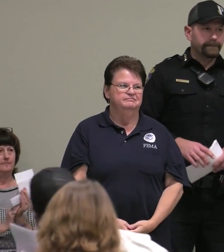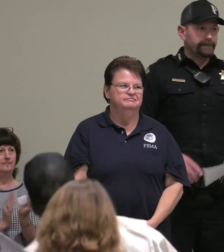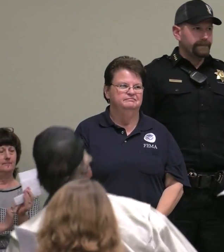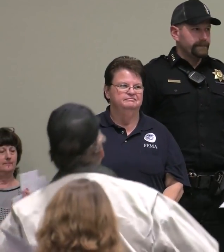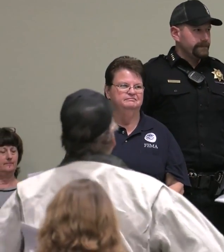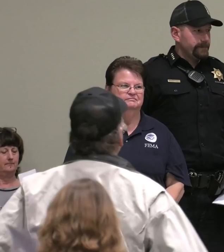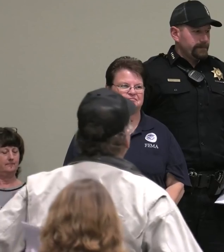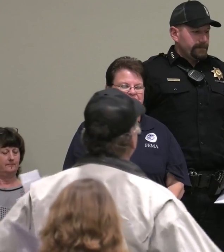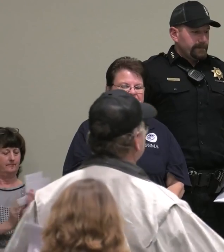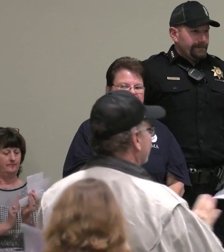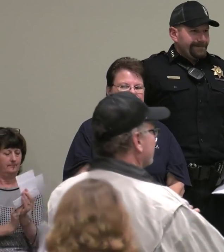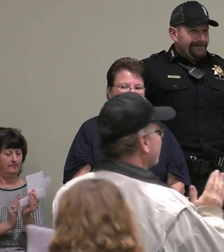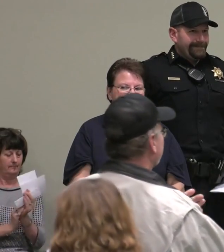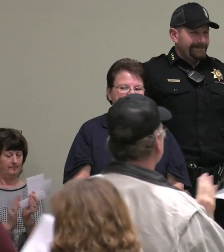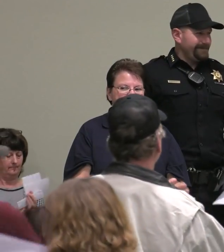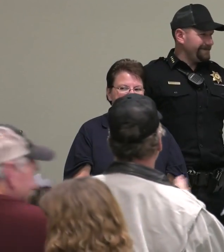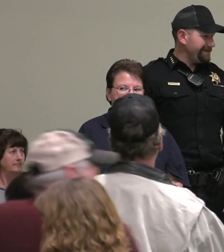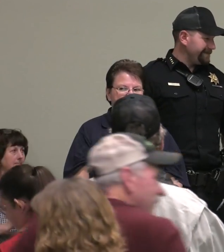Thank you, guys.